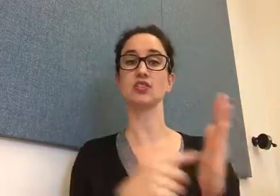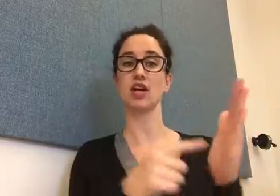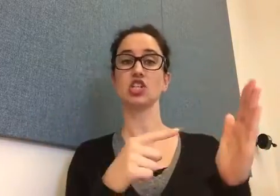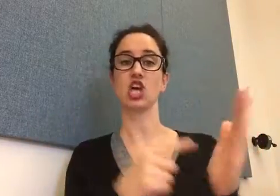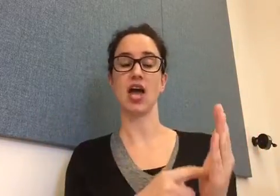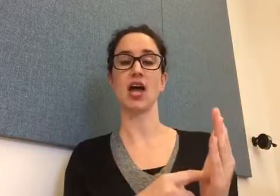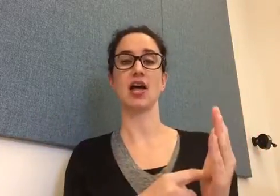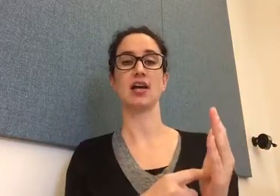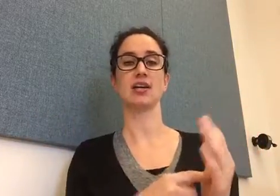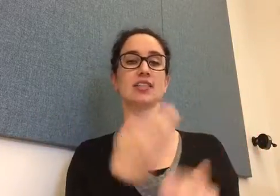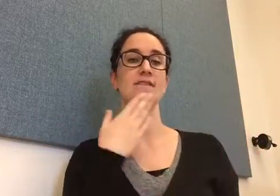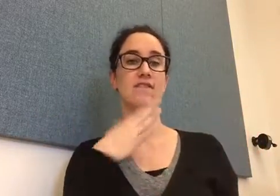unfavorable winds.